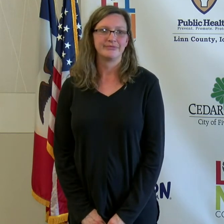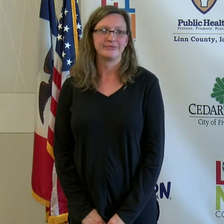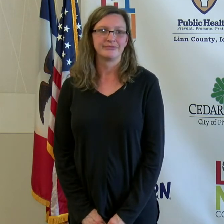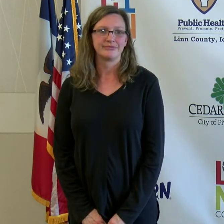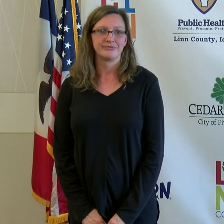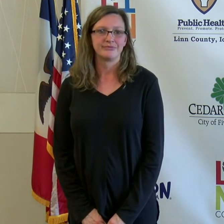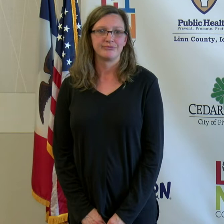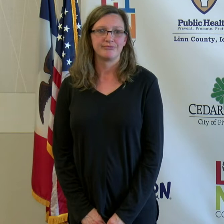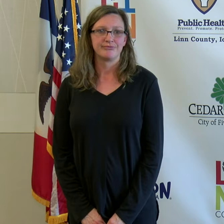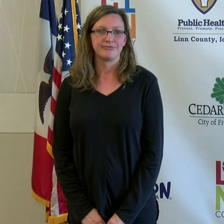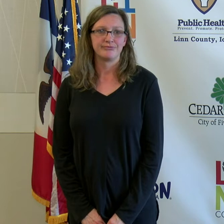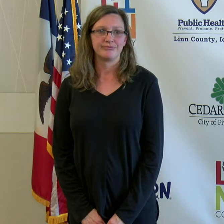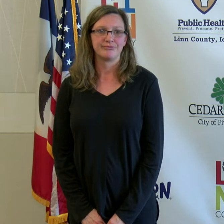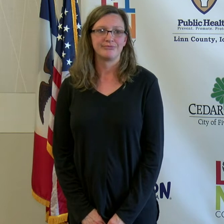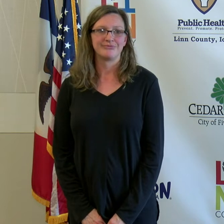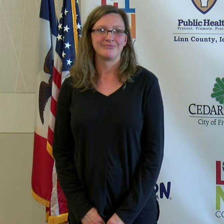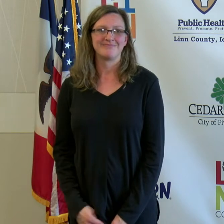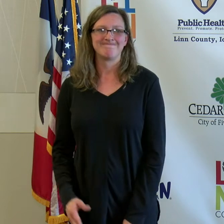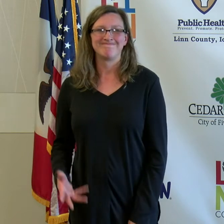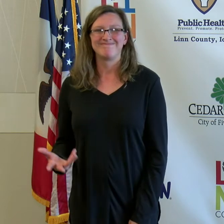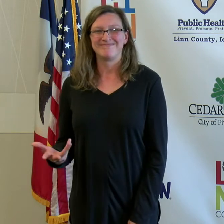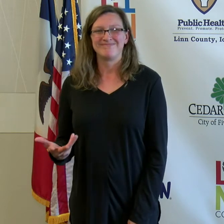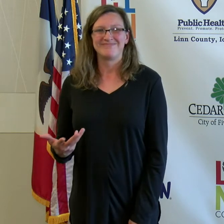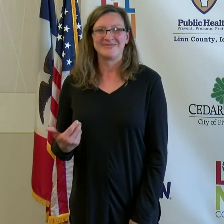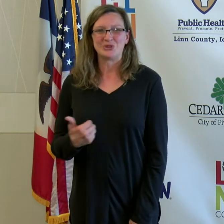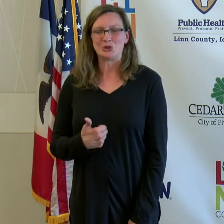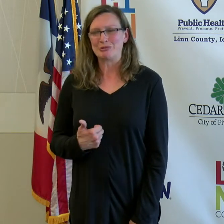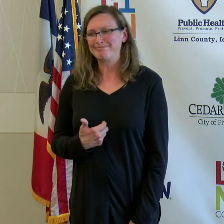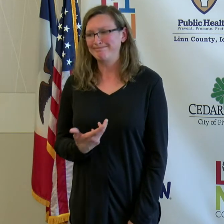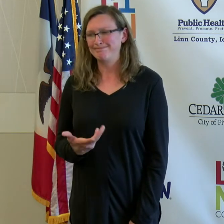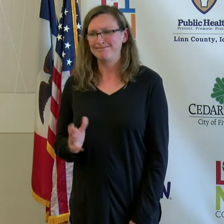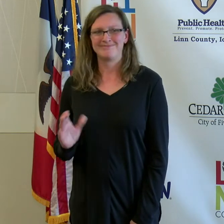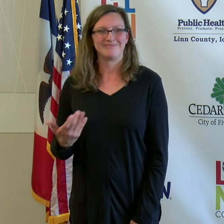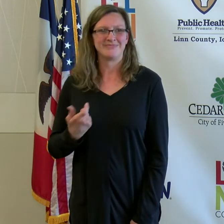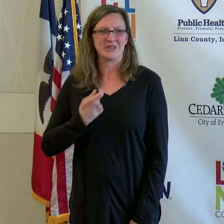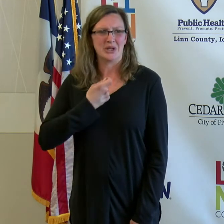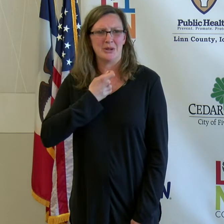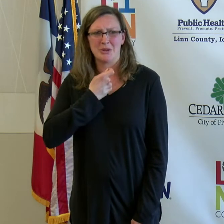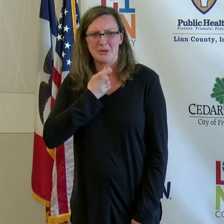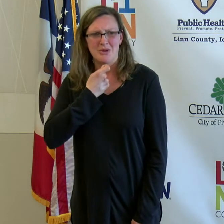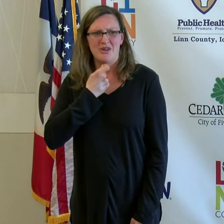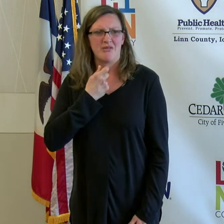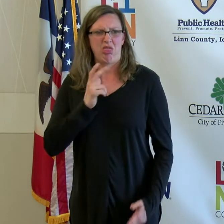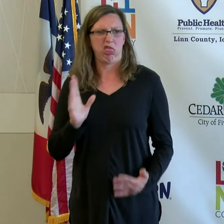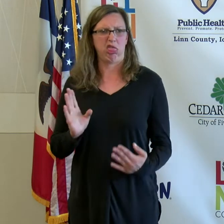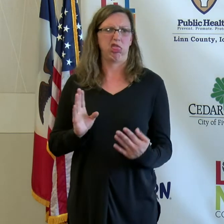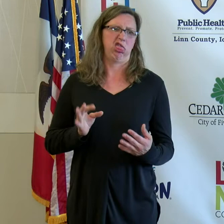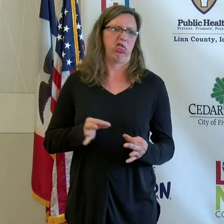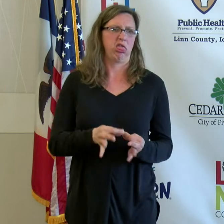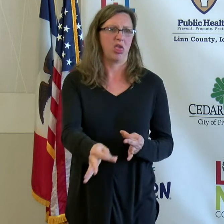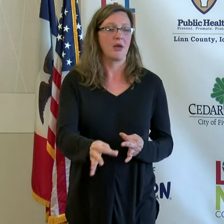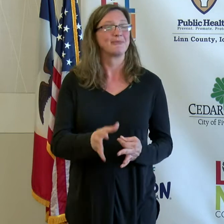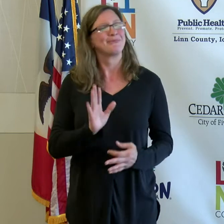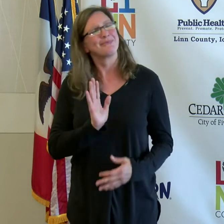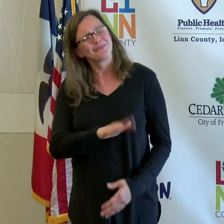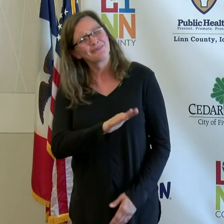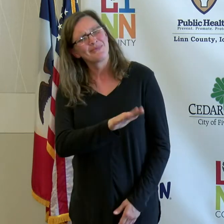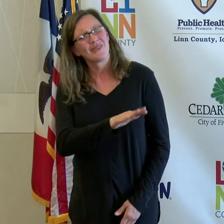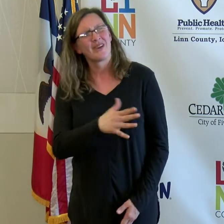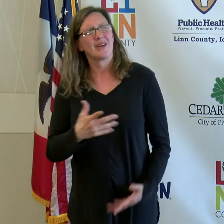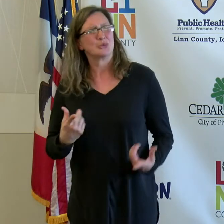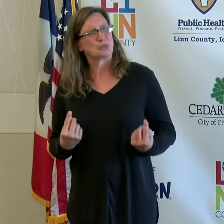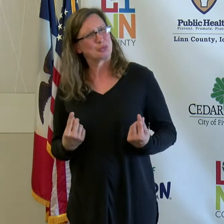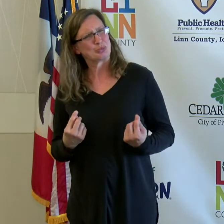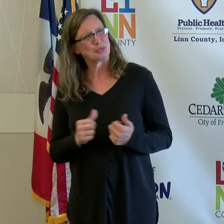Sorry, I'm having a delay here, but how can people who are disabled or maybe immunocompromised, can't get out of the house